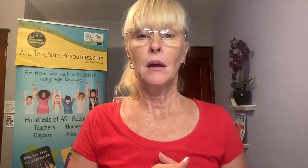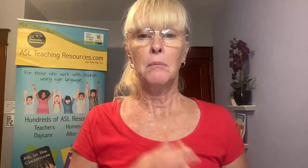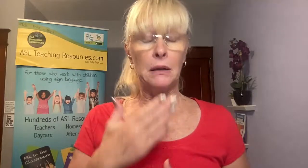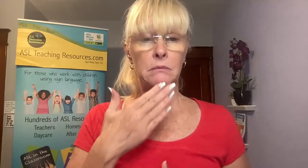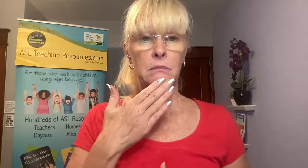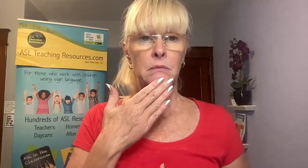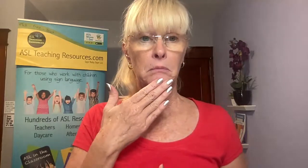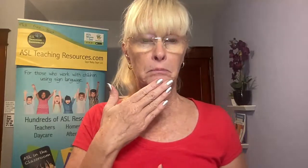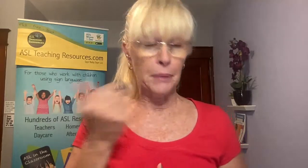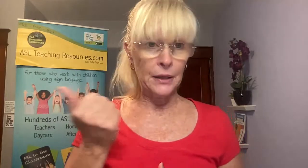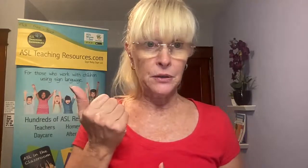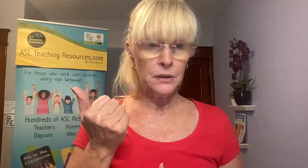But better.